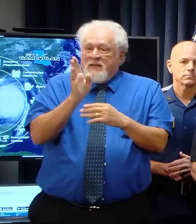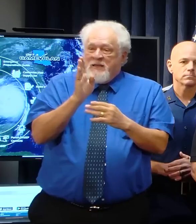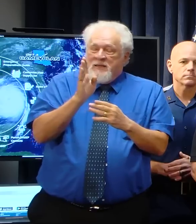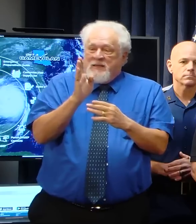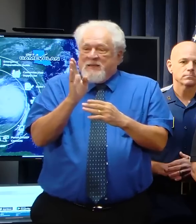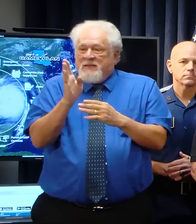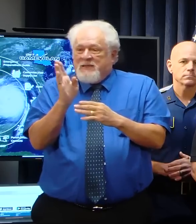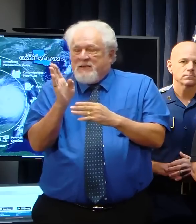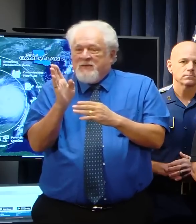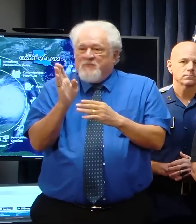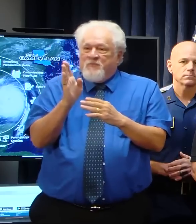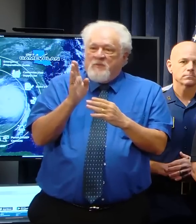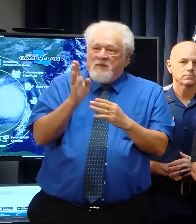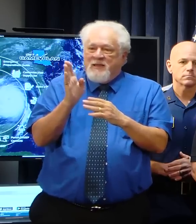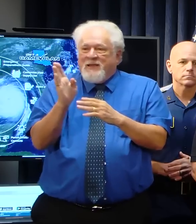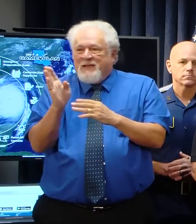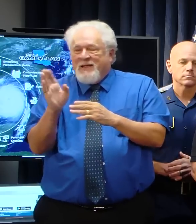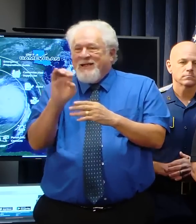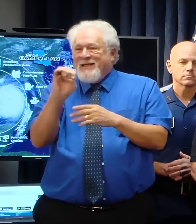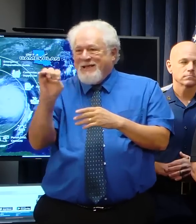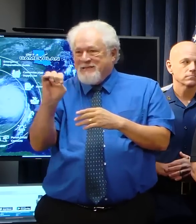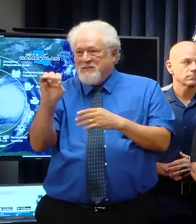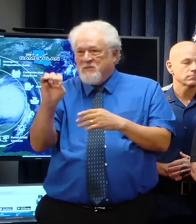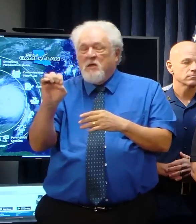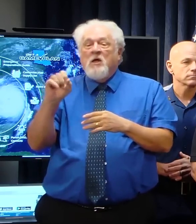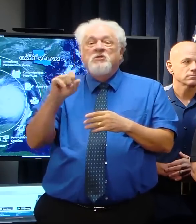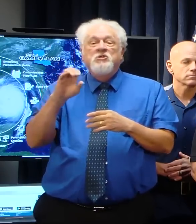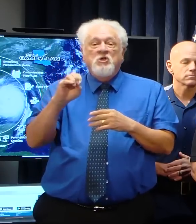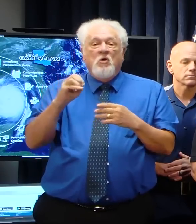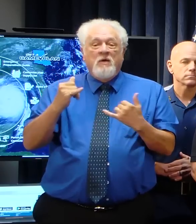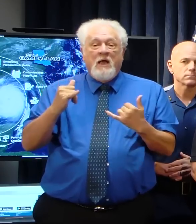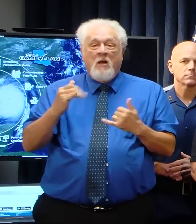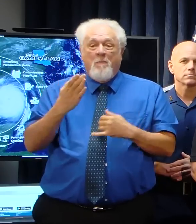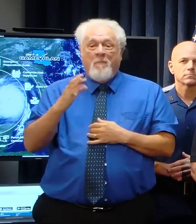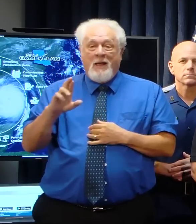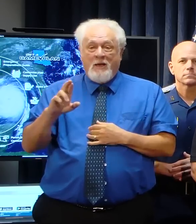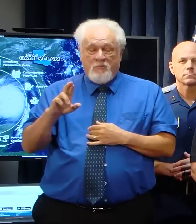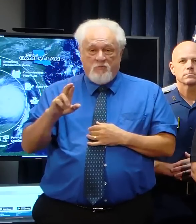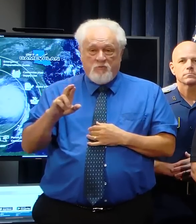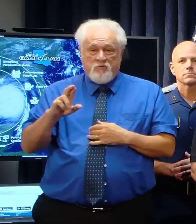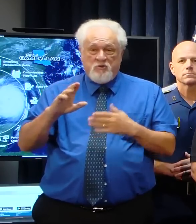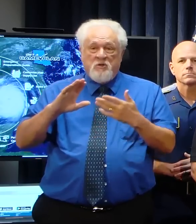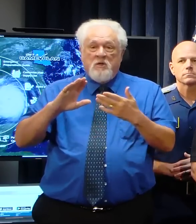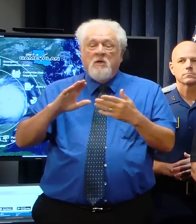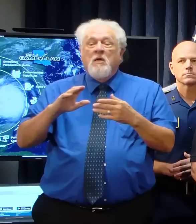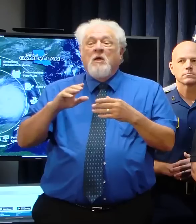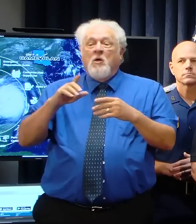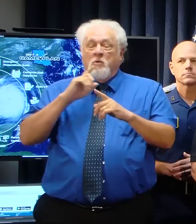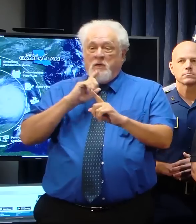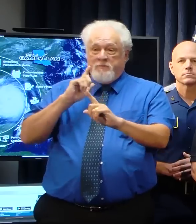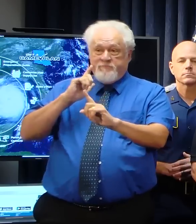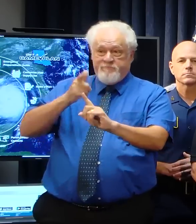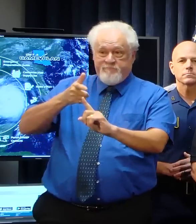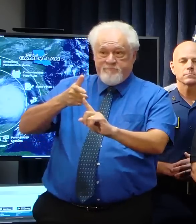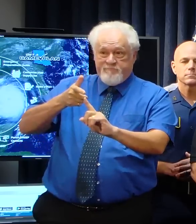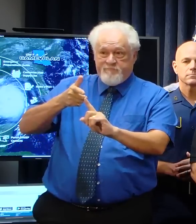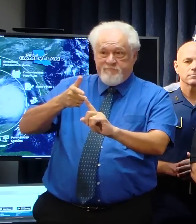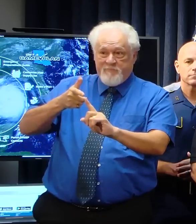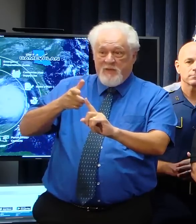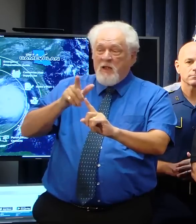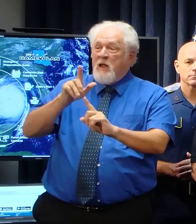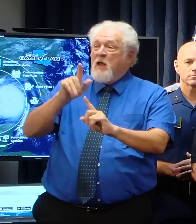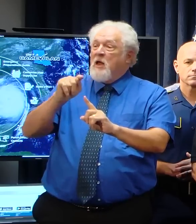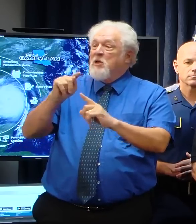slightly easing a bit to the east. So now the Baton Rouge metro area is under the gun in terms of a